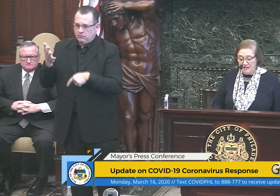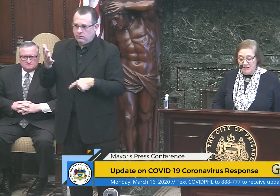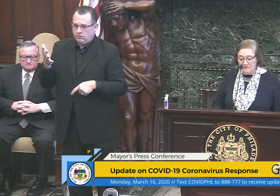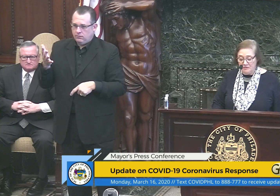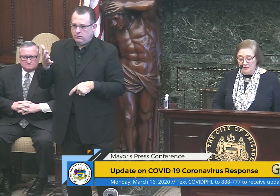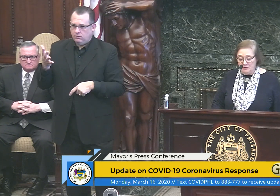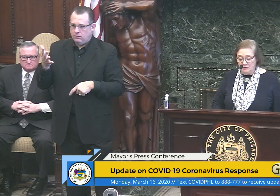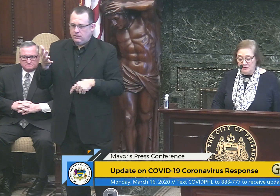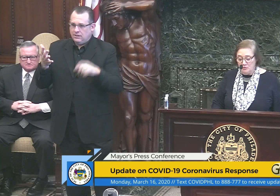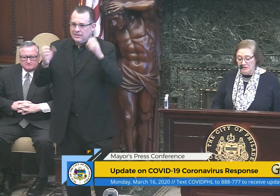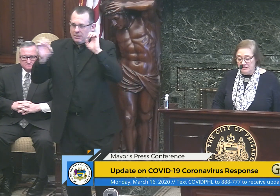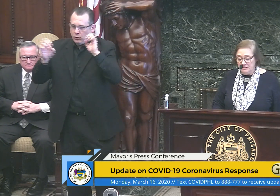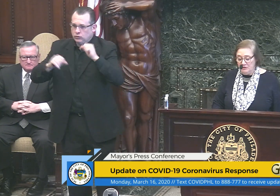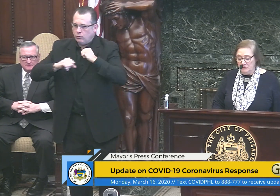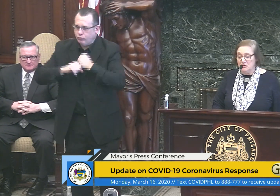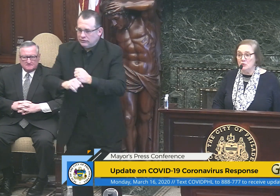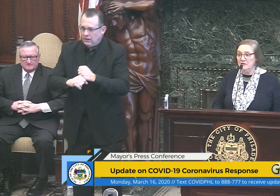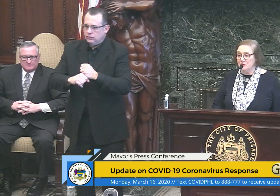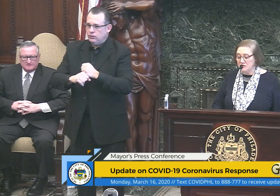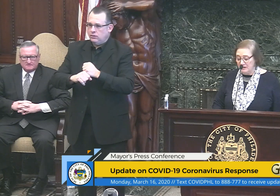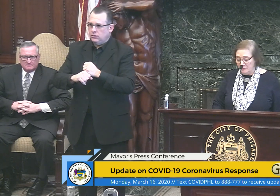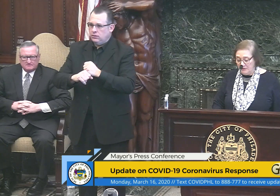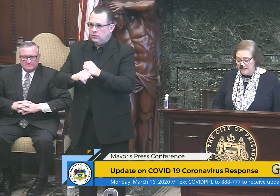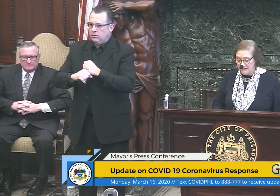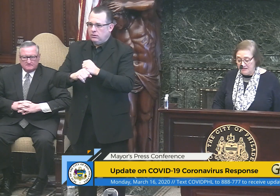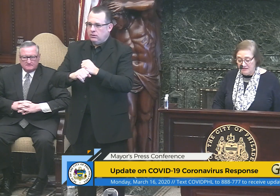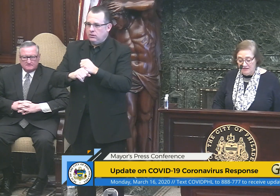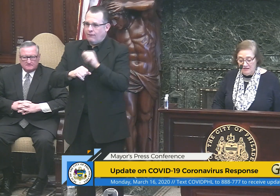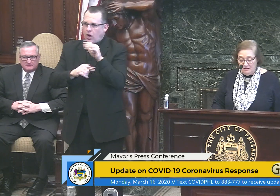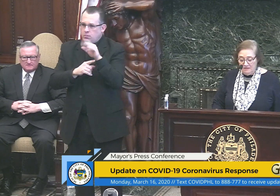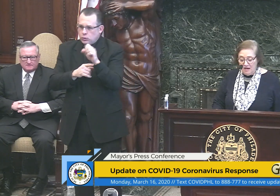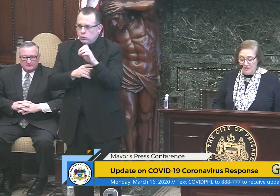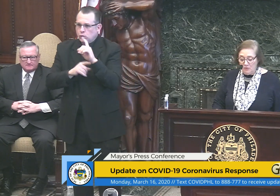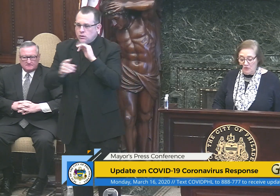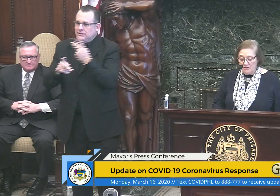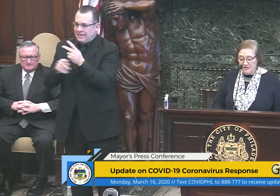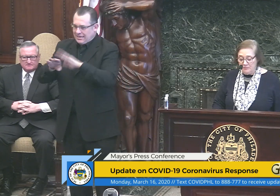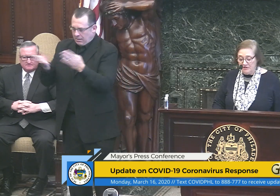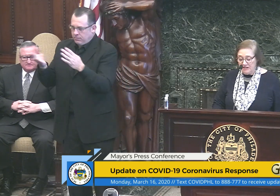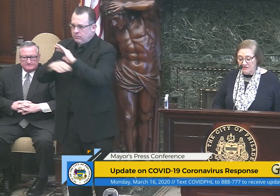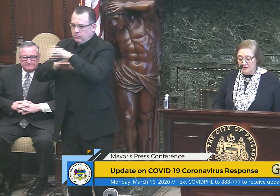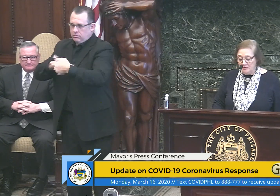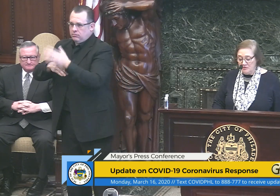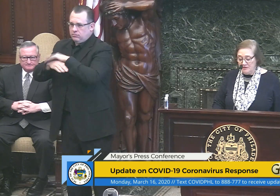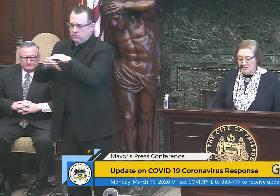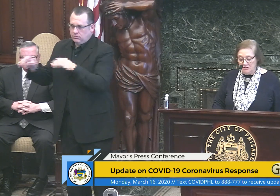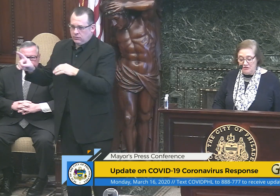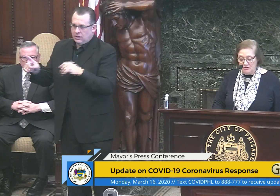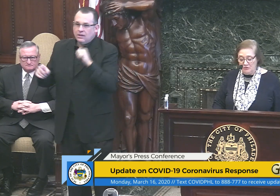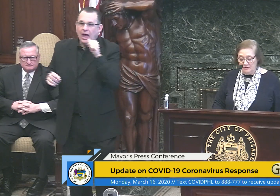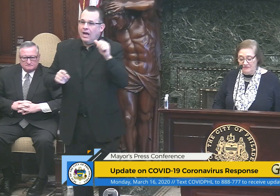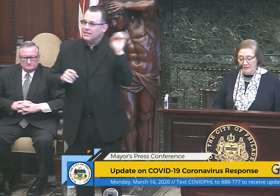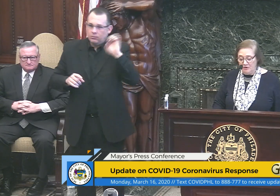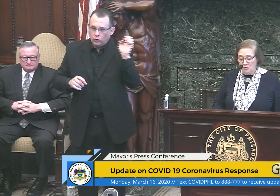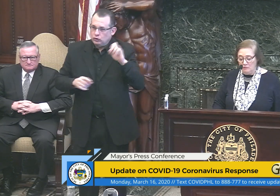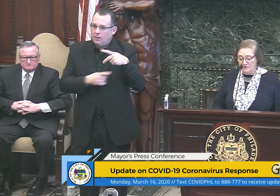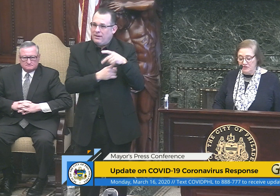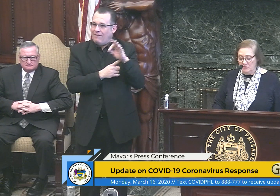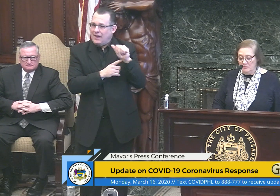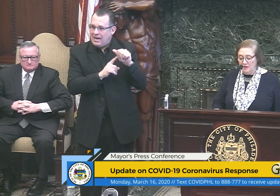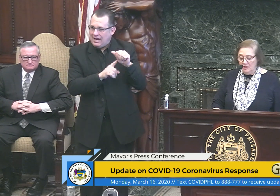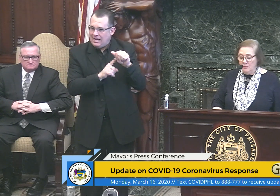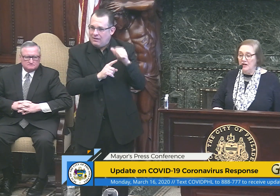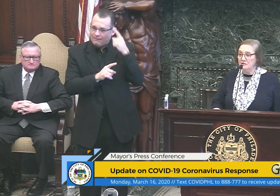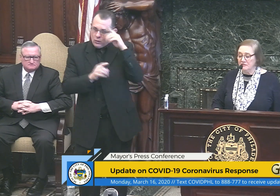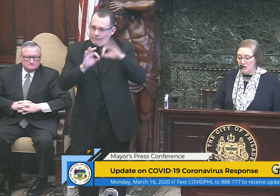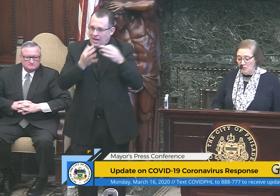emergency protection from abuse orders will continue on a 24/7 basis. Non-emergency protection from abuse petitions secured at family court will